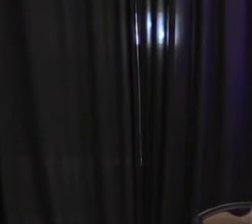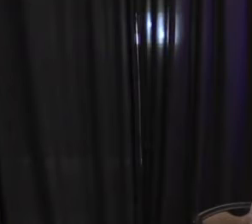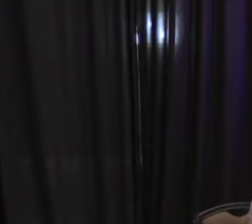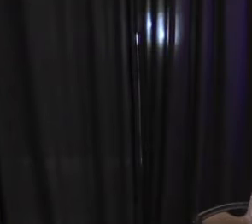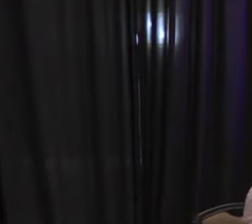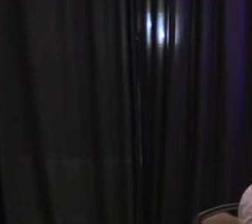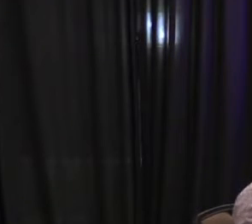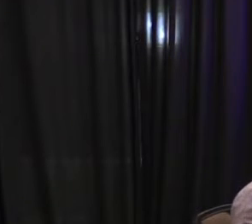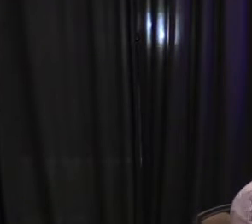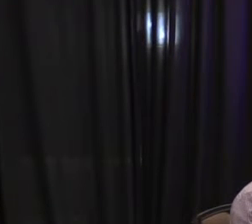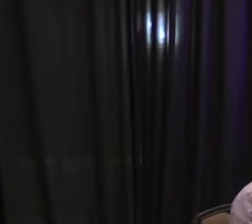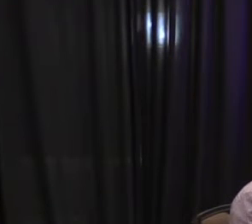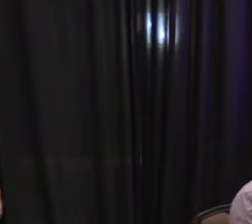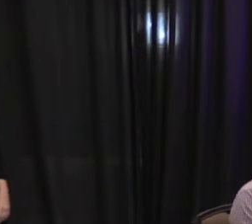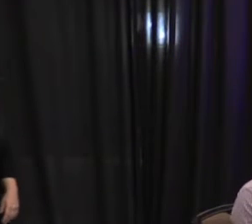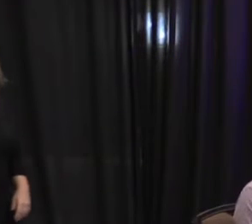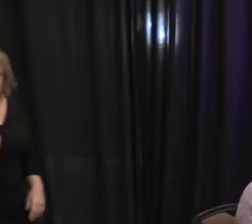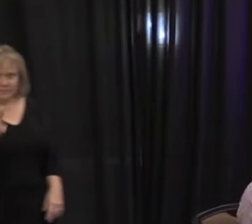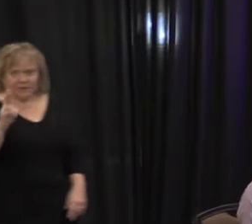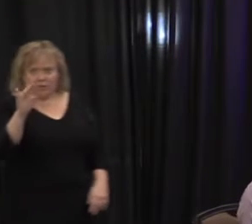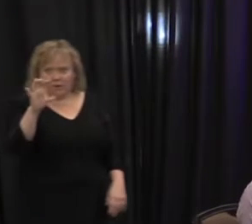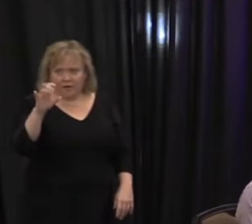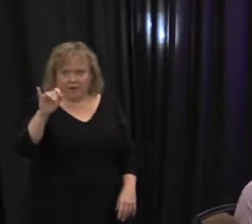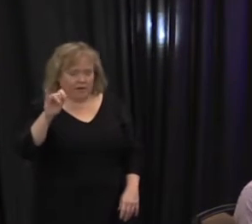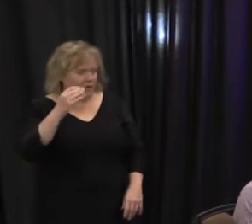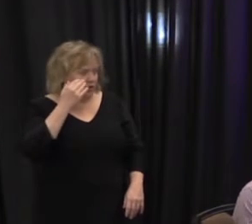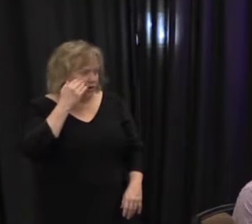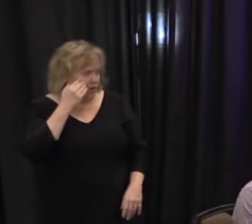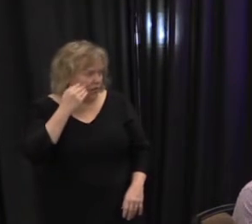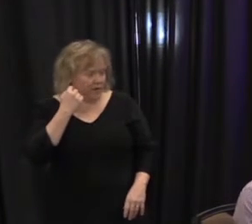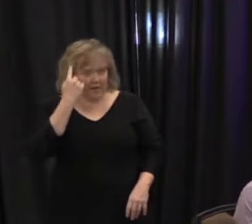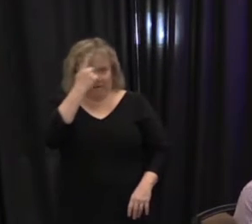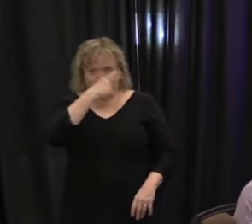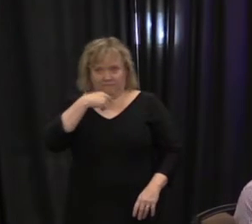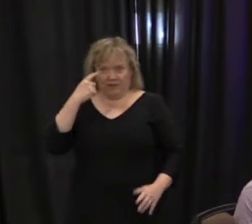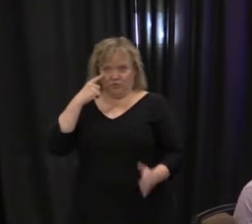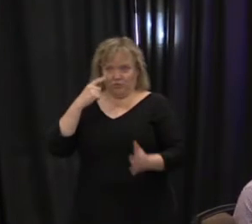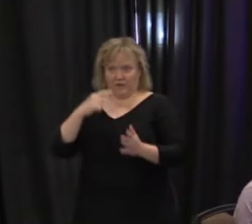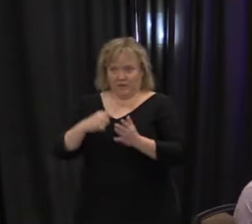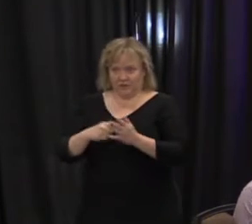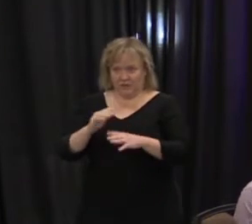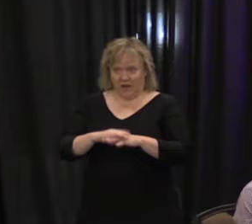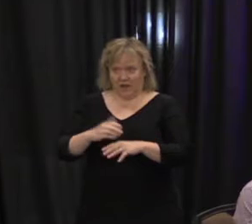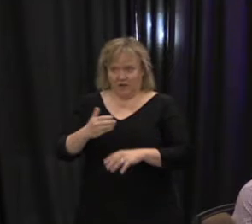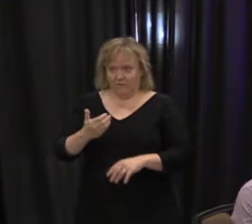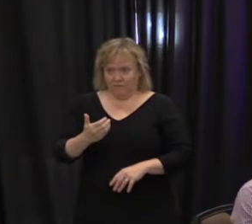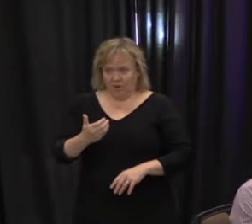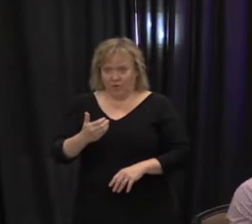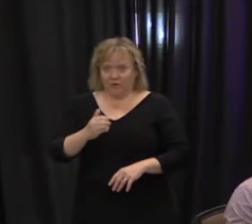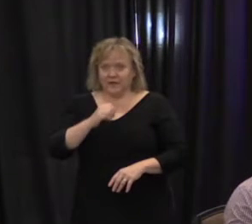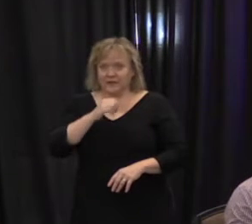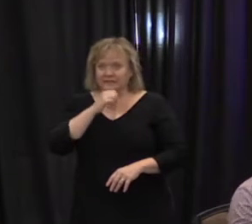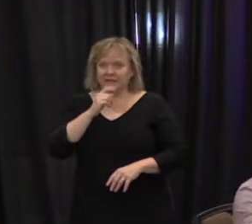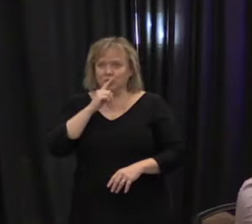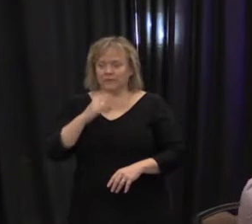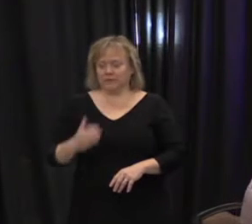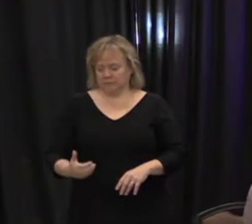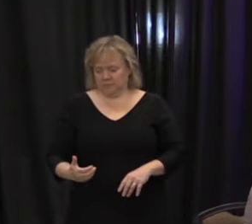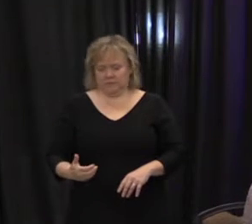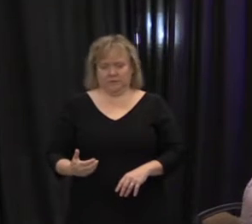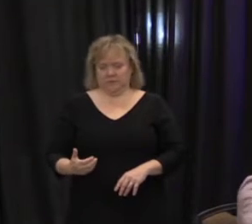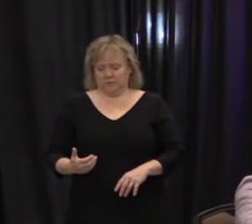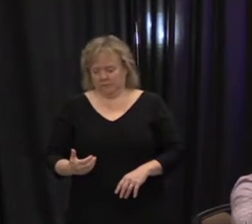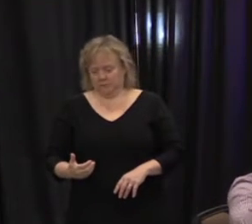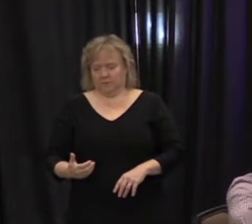You know, facial recognition on a phone doesn't work when you're being subtle, because you have to pick it up so it can see your